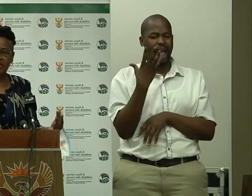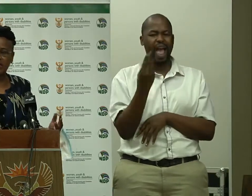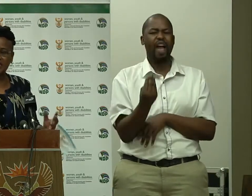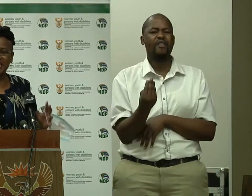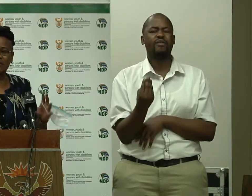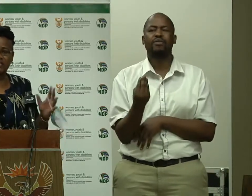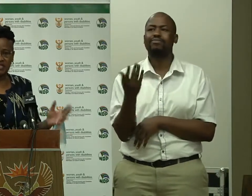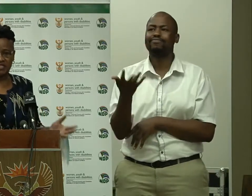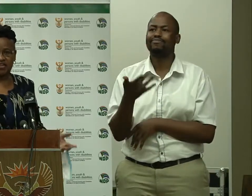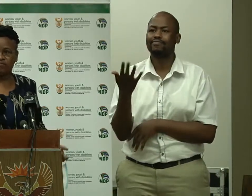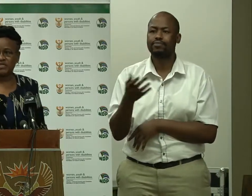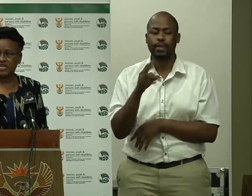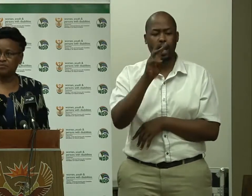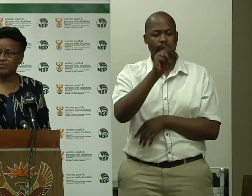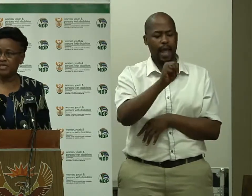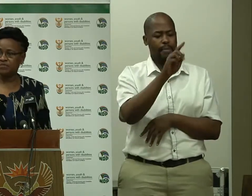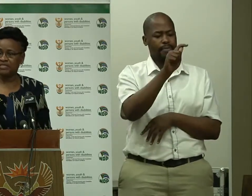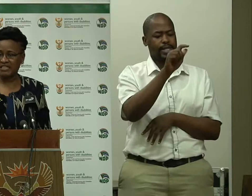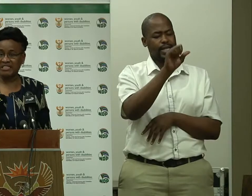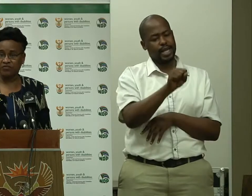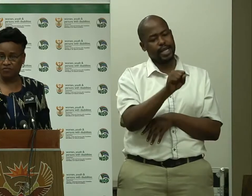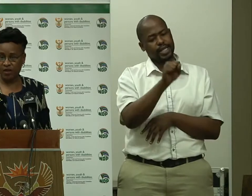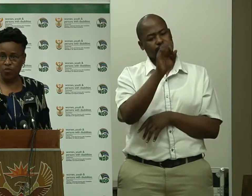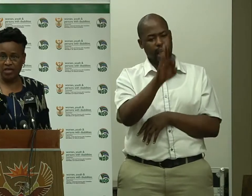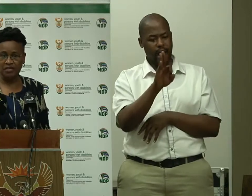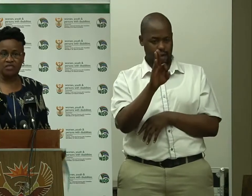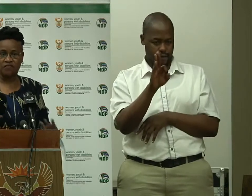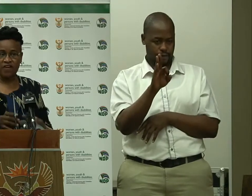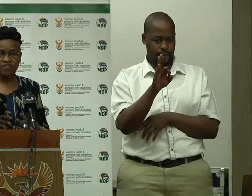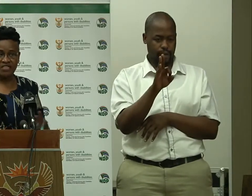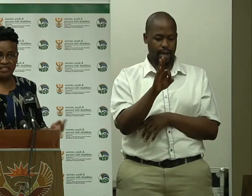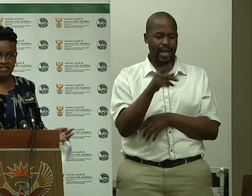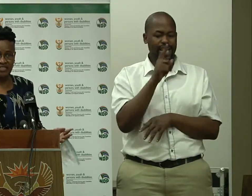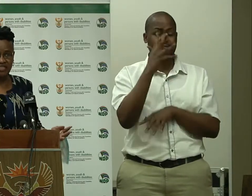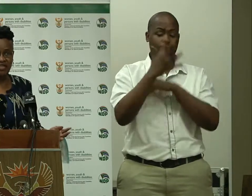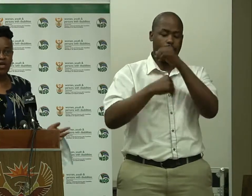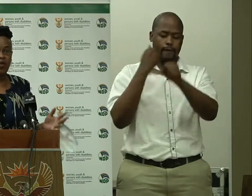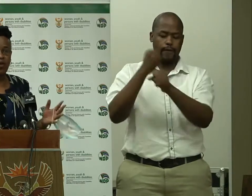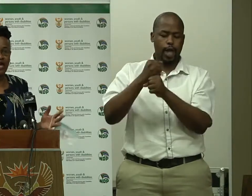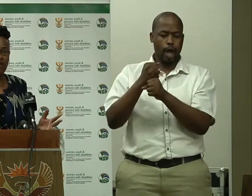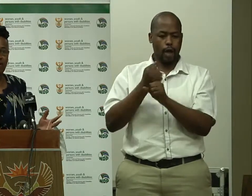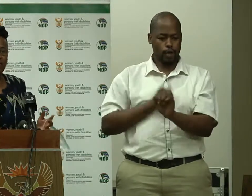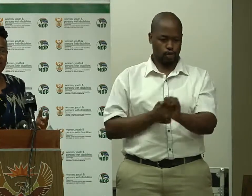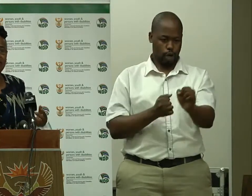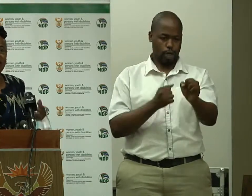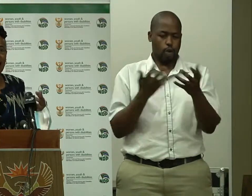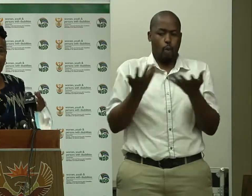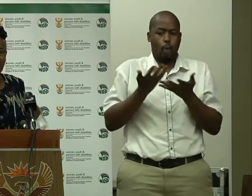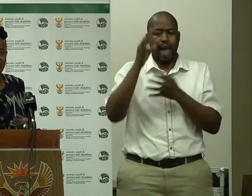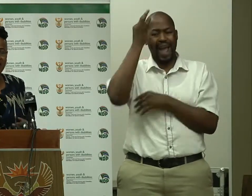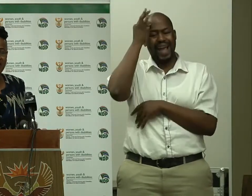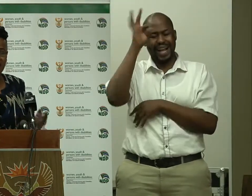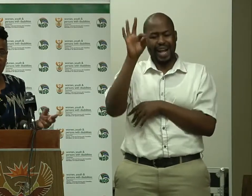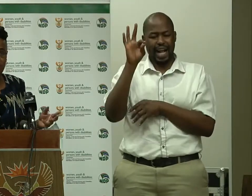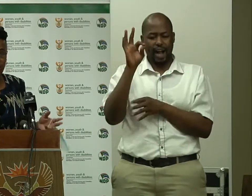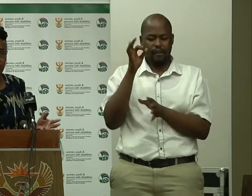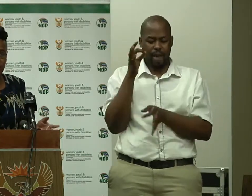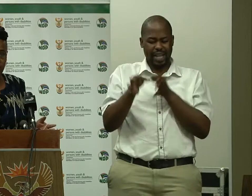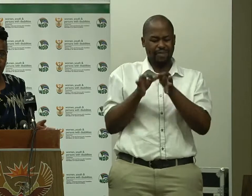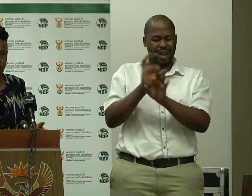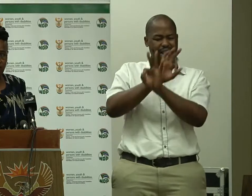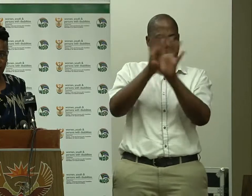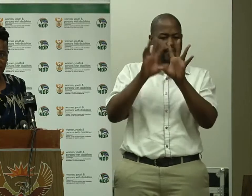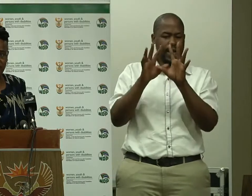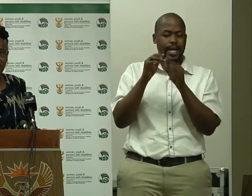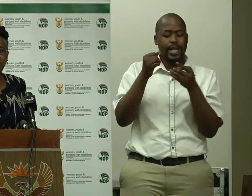an MTSF, medium-term strategic framework. It's a 5-year strategy where government outlines the 7